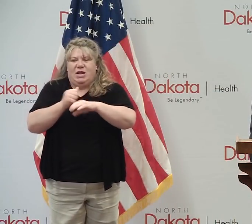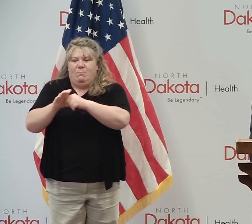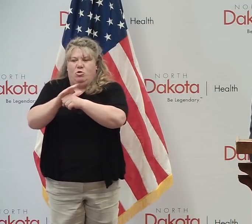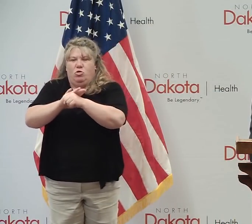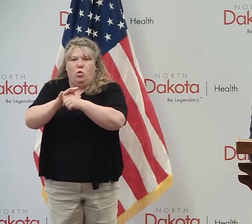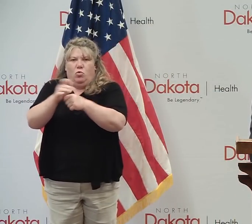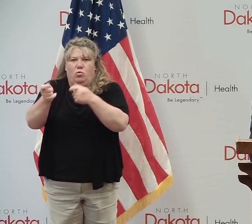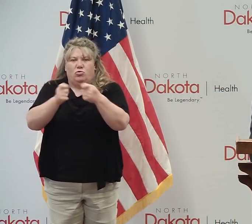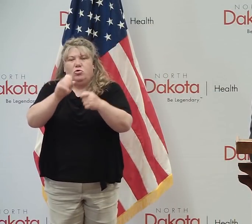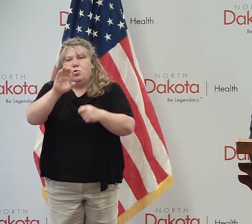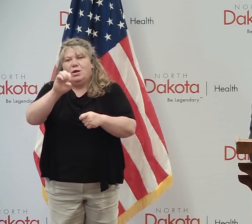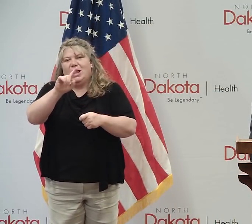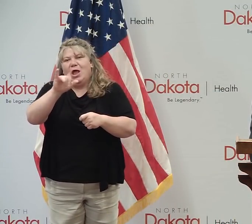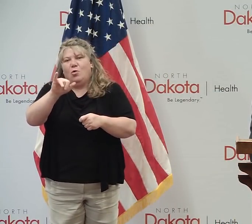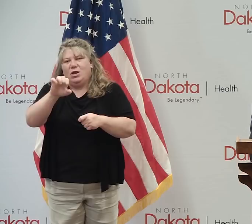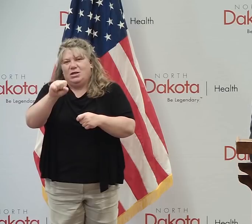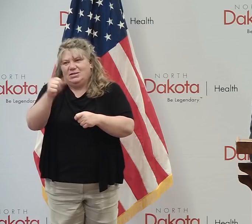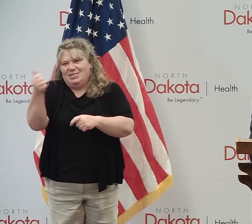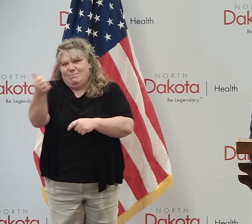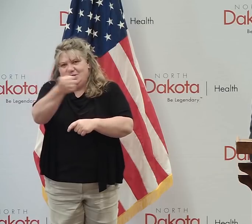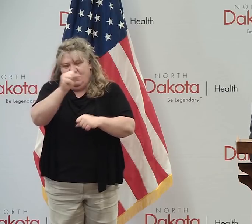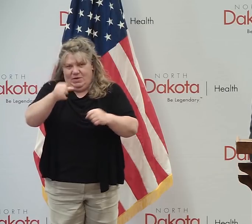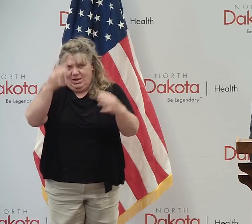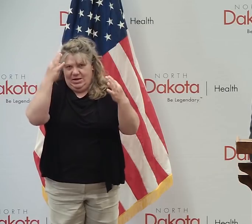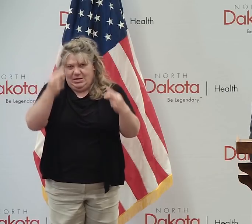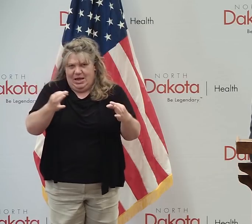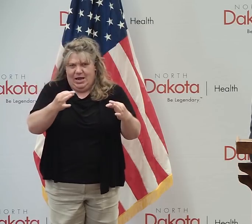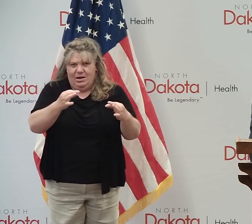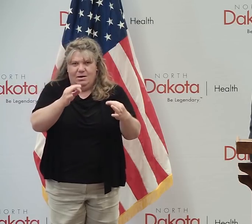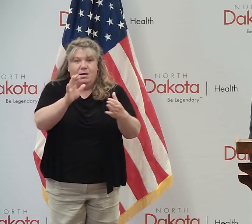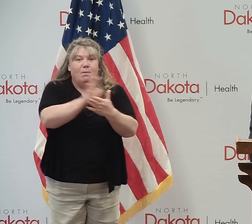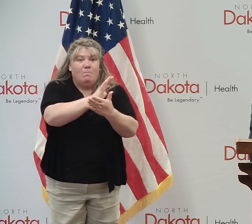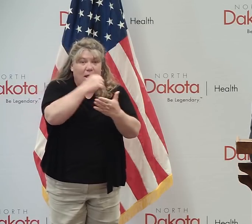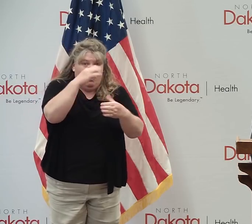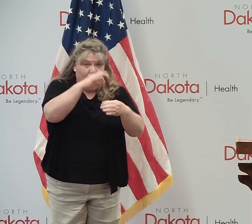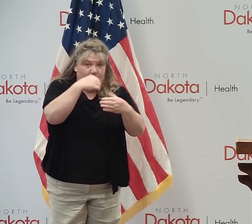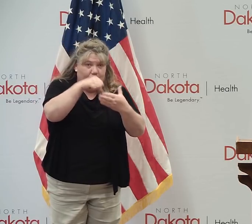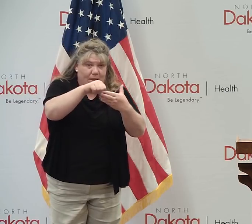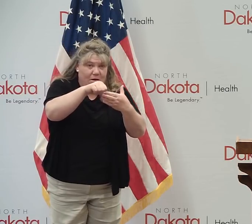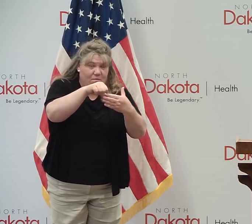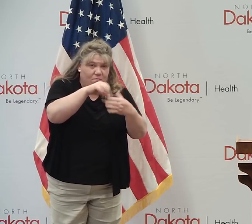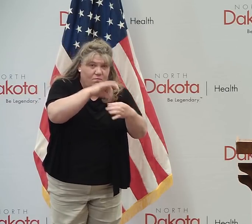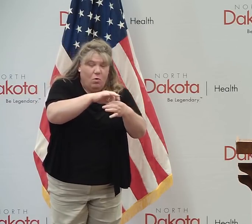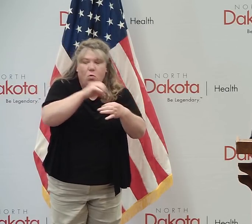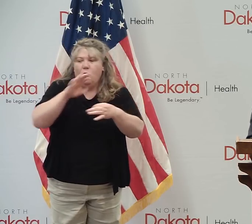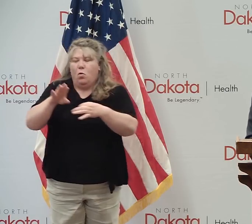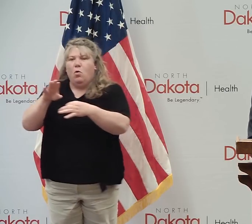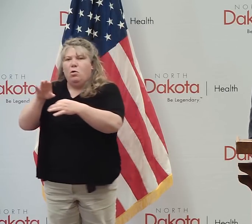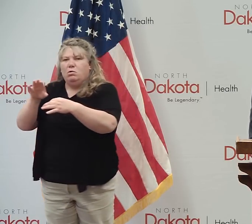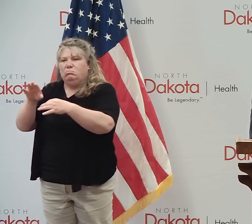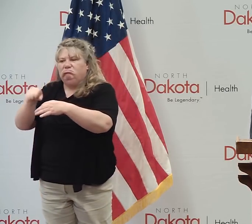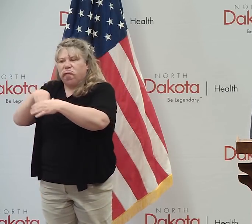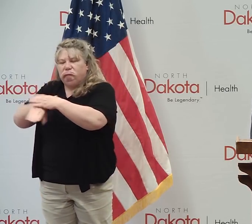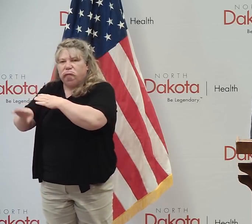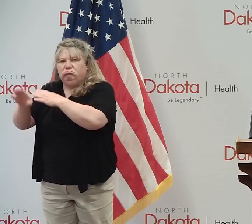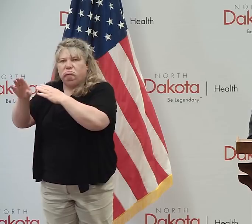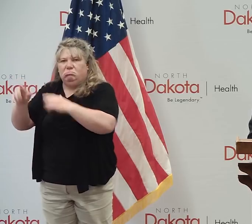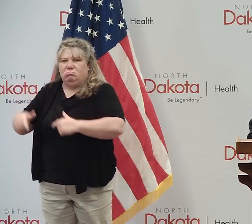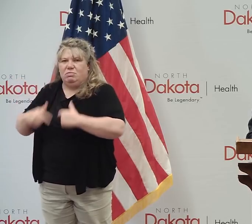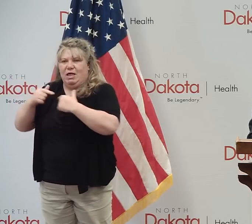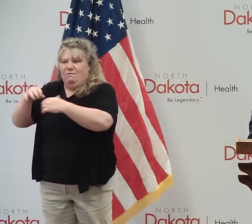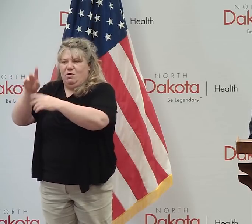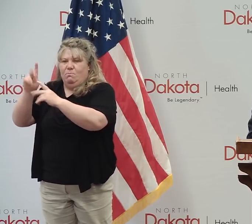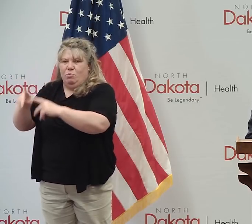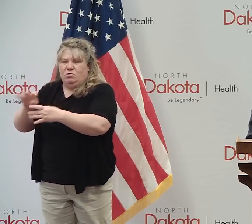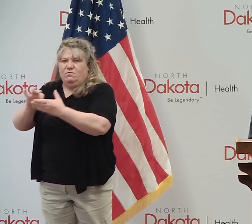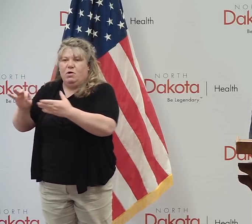so counties could decide. We have always had in place in North Dakota law the ability to do mail-in voting for a